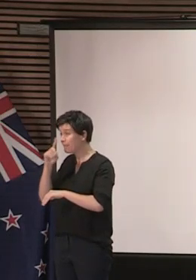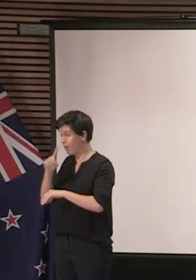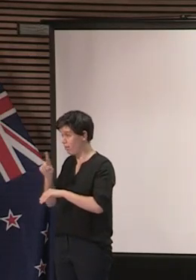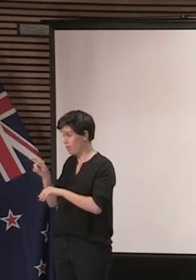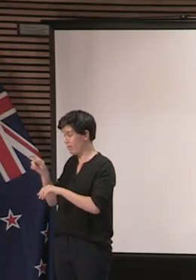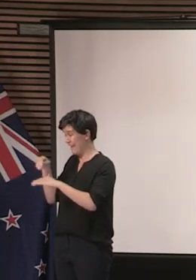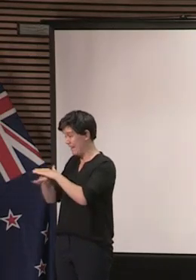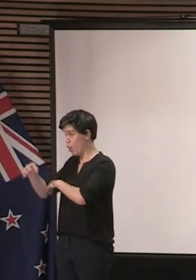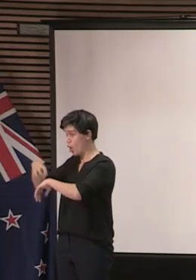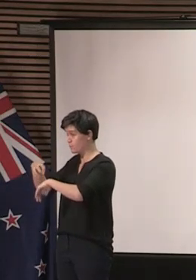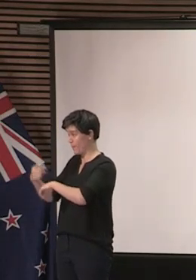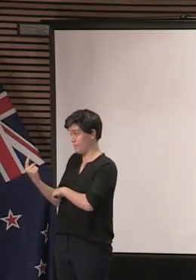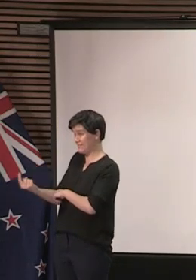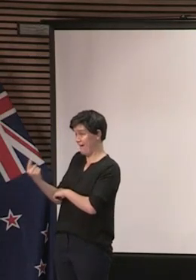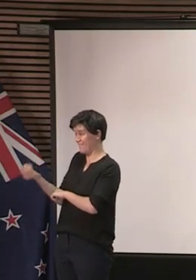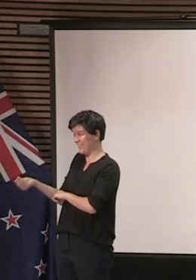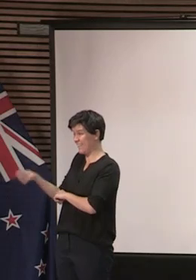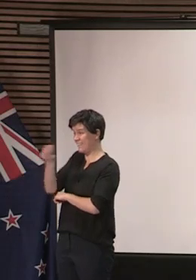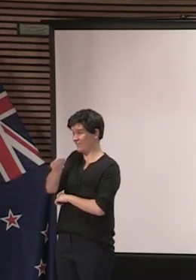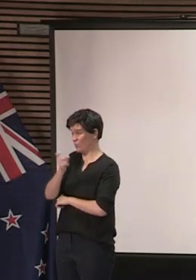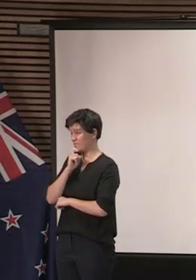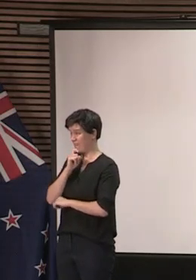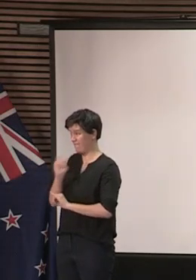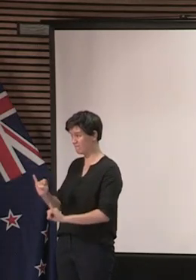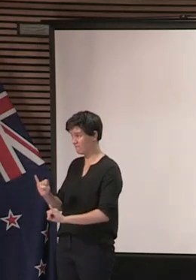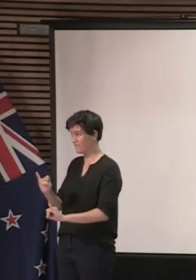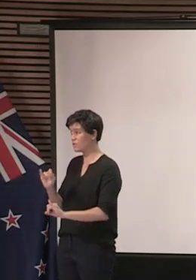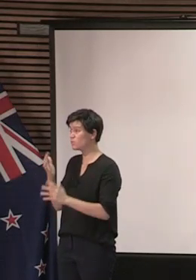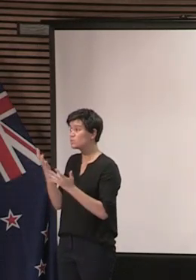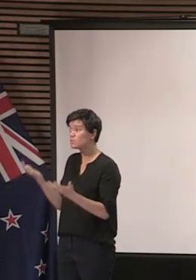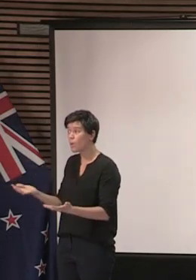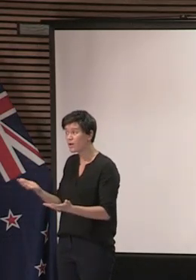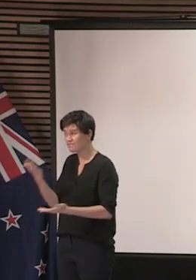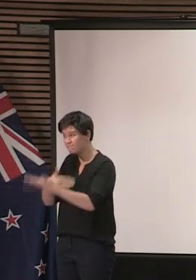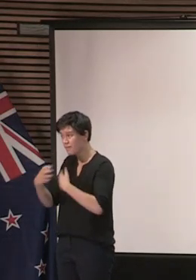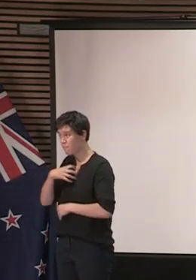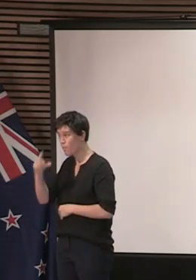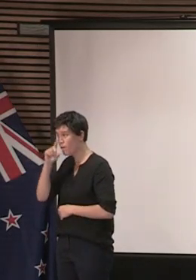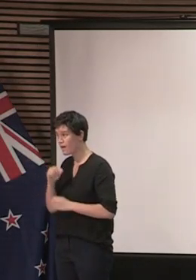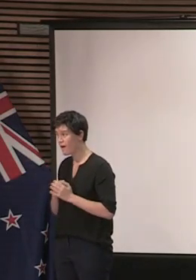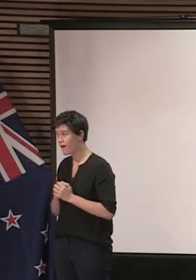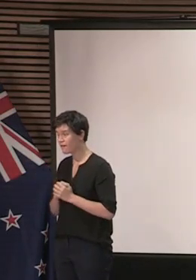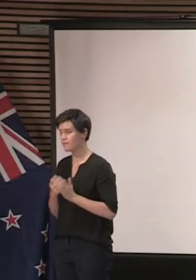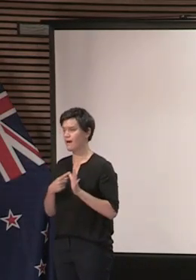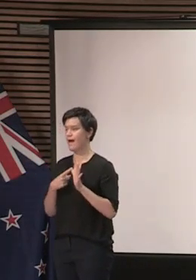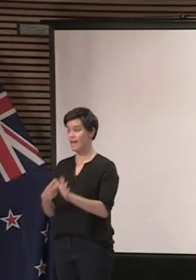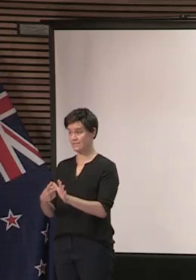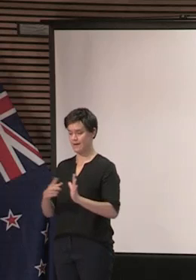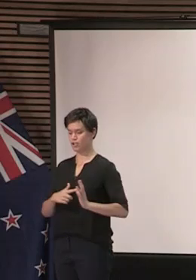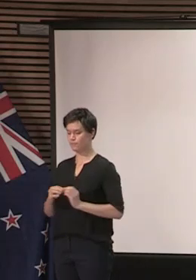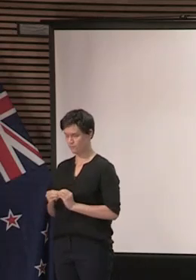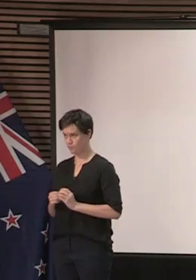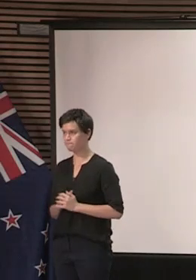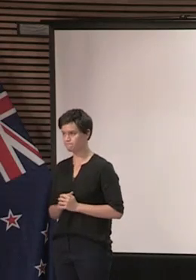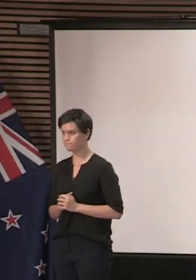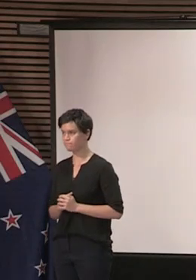really concerning then that we're seeing that sort of transmit between staff? Well, I think the transmission between staff reflects the fact